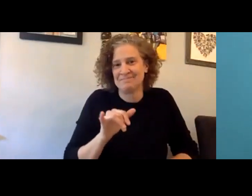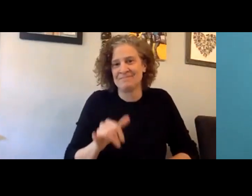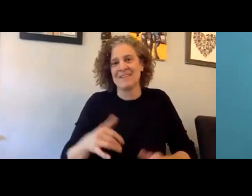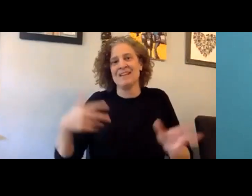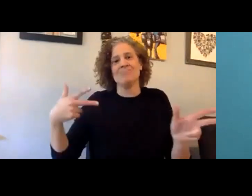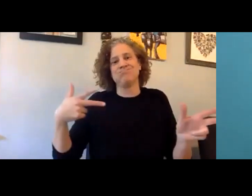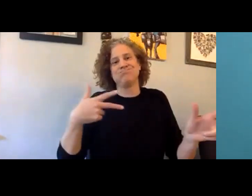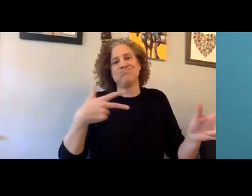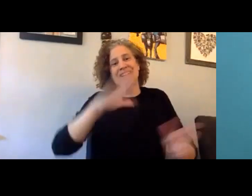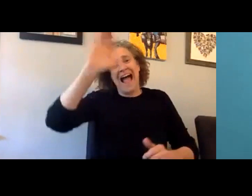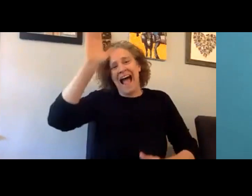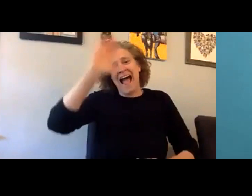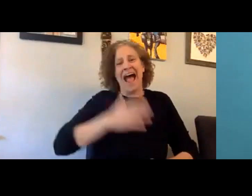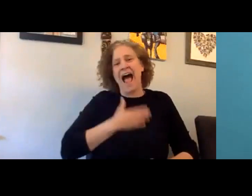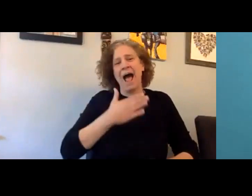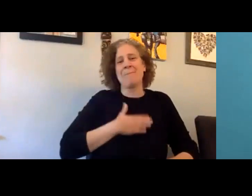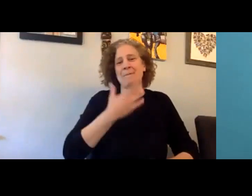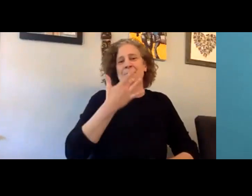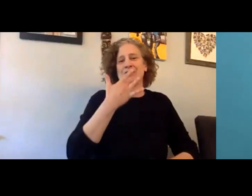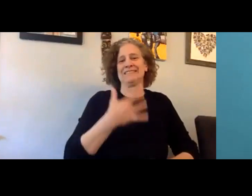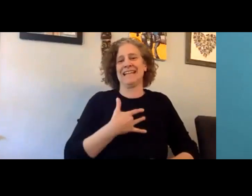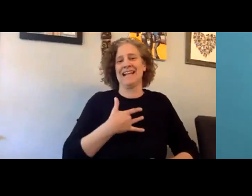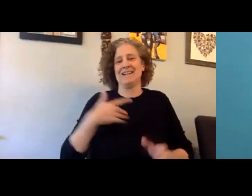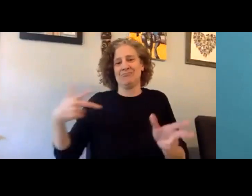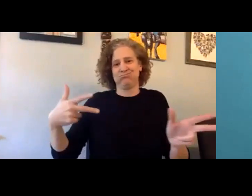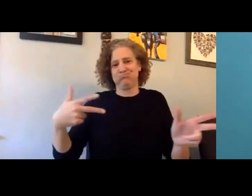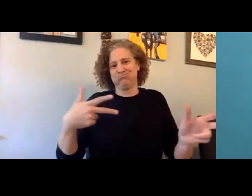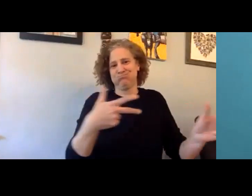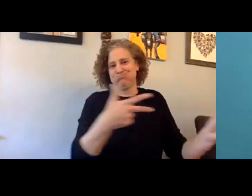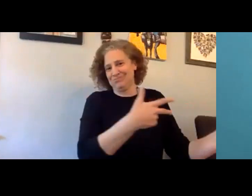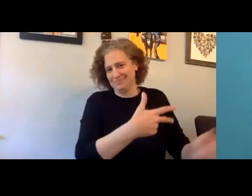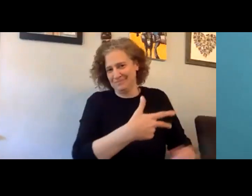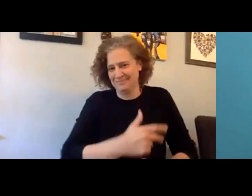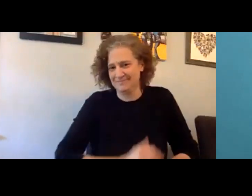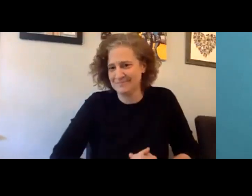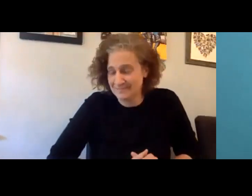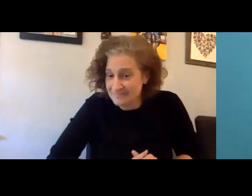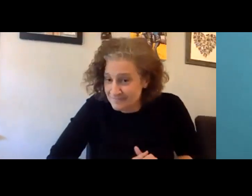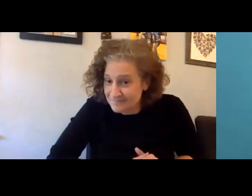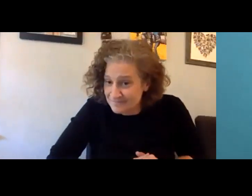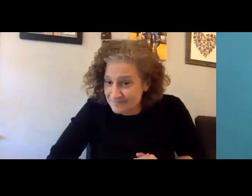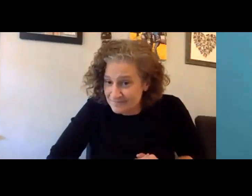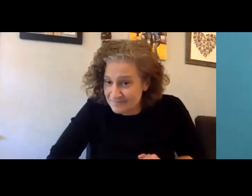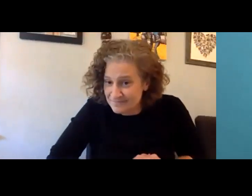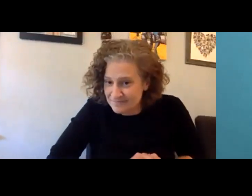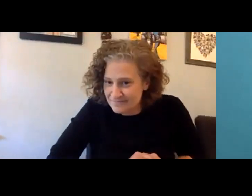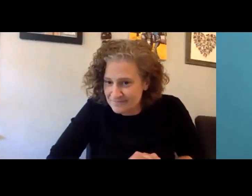Or for birthdays, too, a parade of cars, people waving, saying, hi, happy birthday.